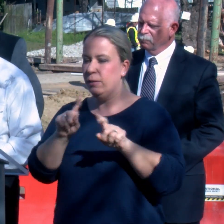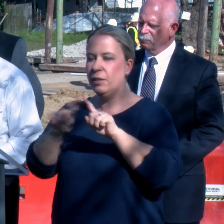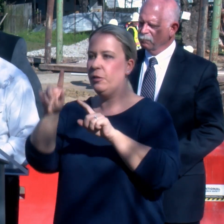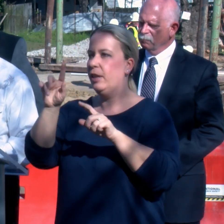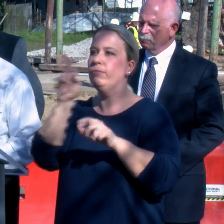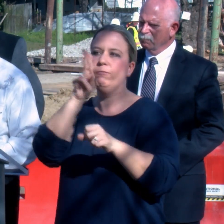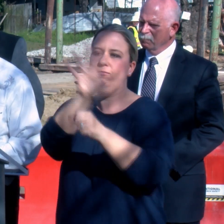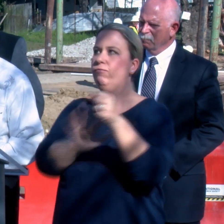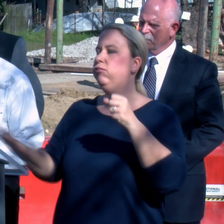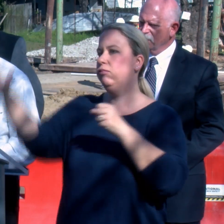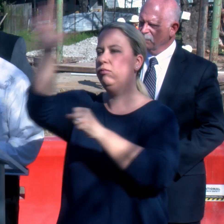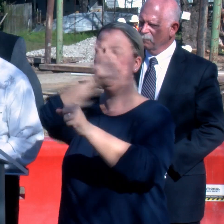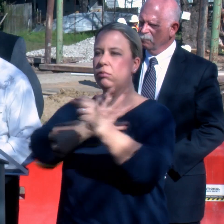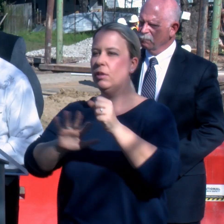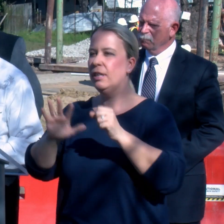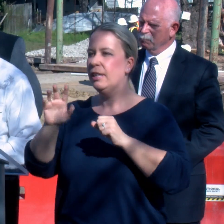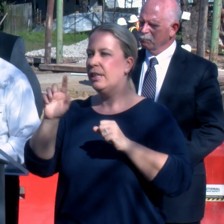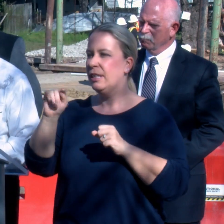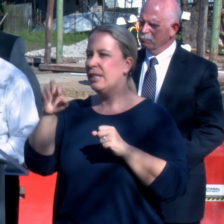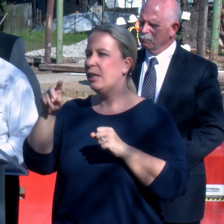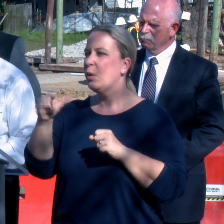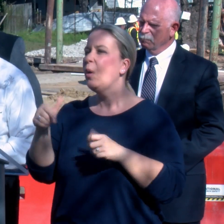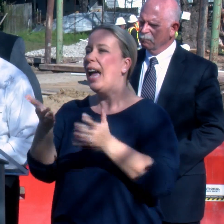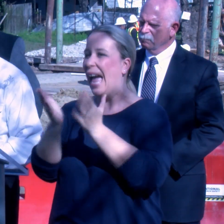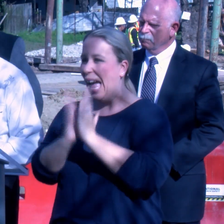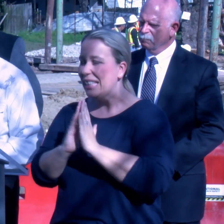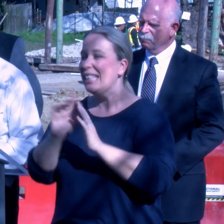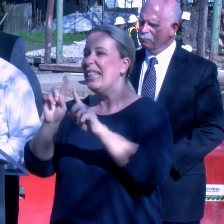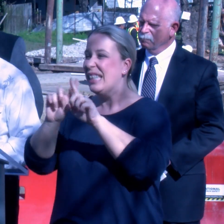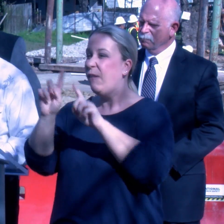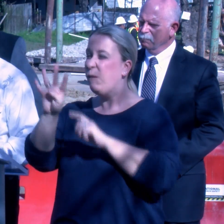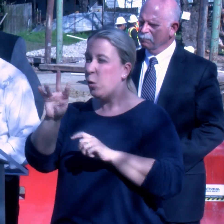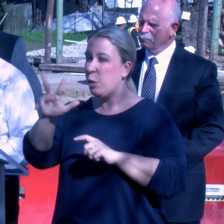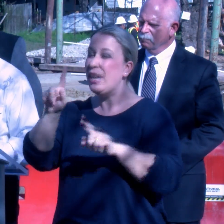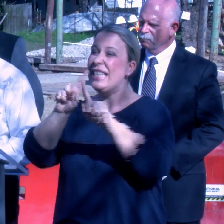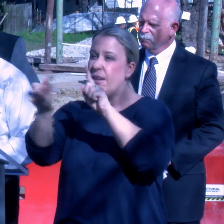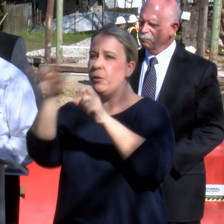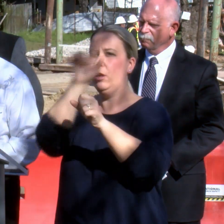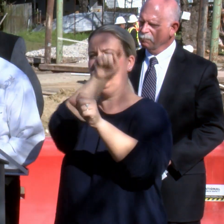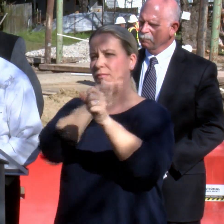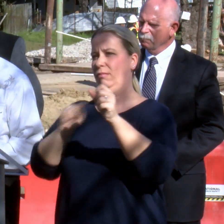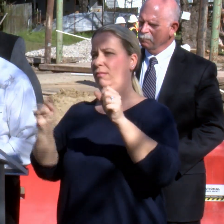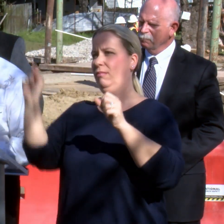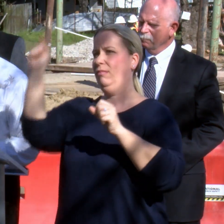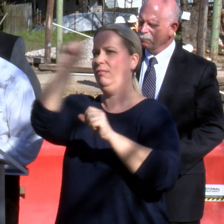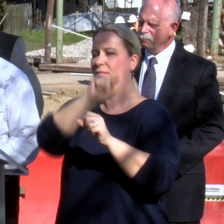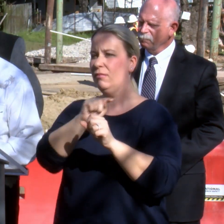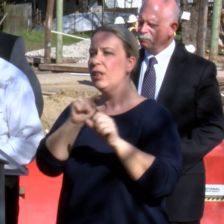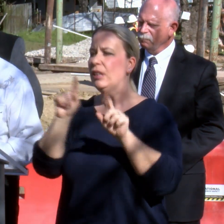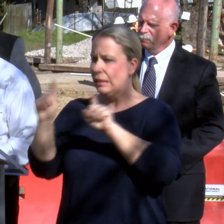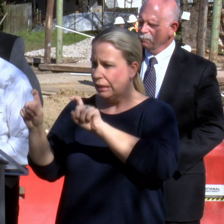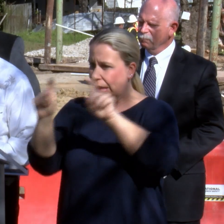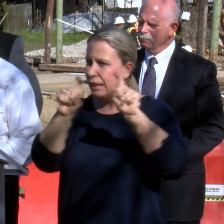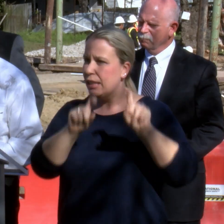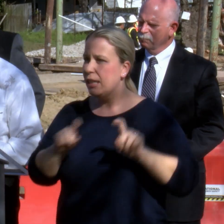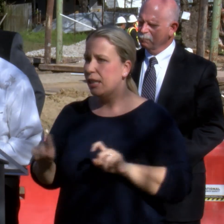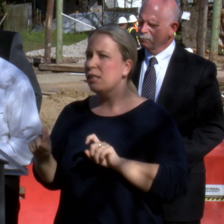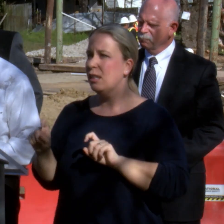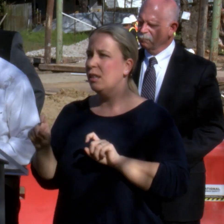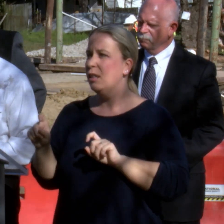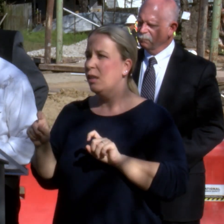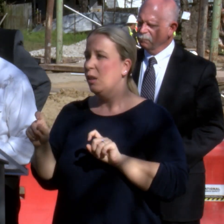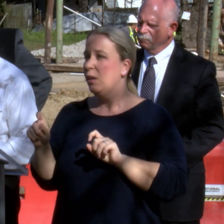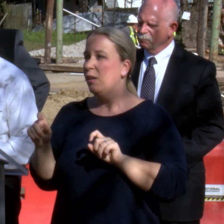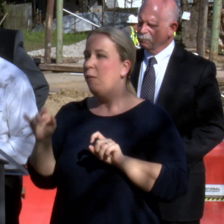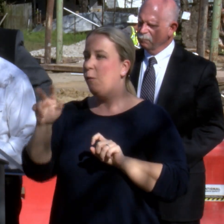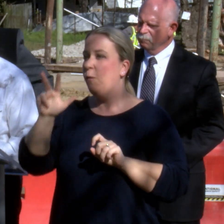Okay, TCEQ asked us to test 43 different locations, and we have pulled samples from 43